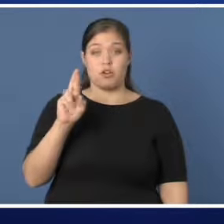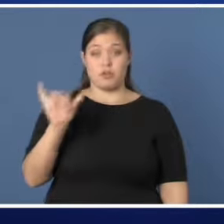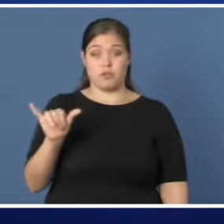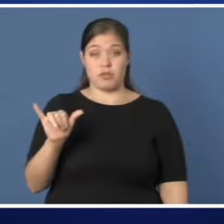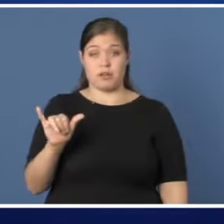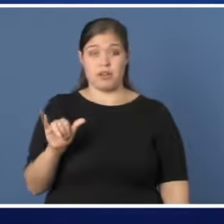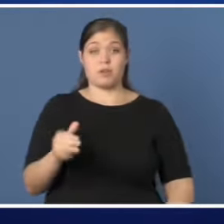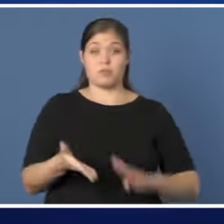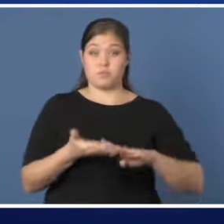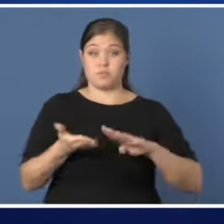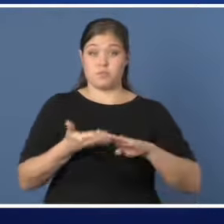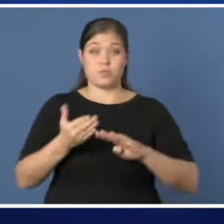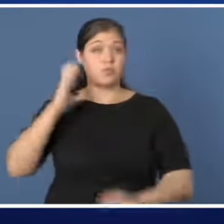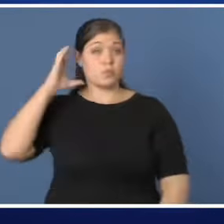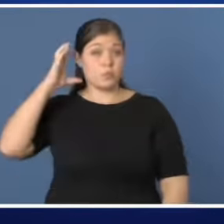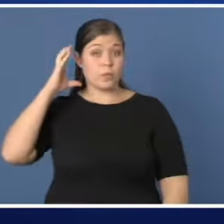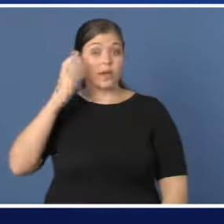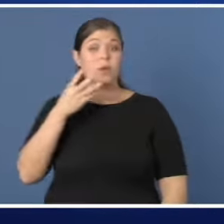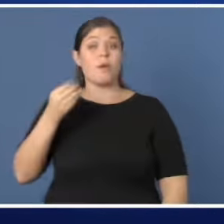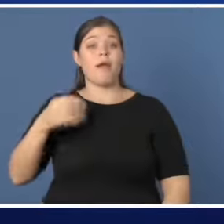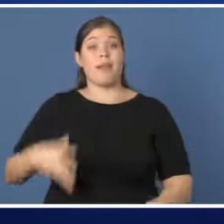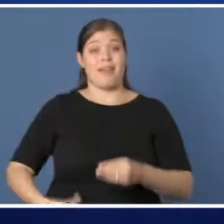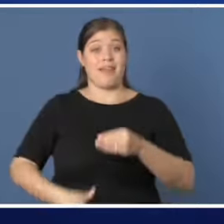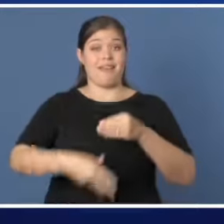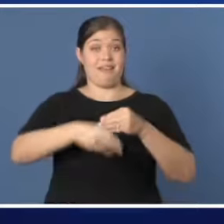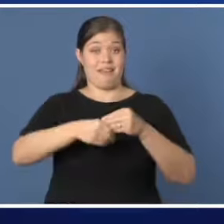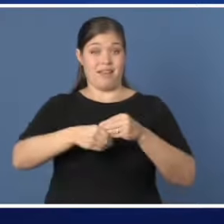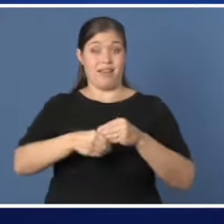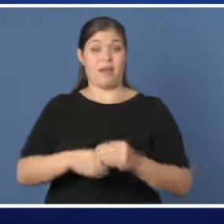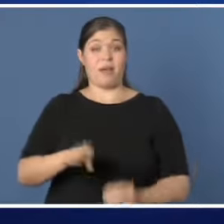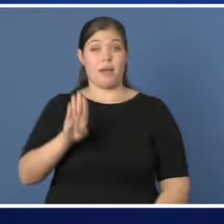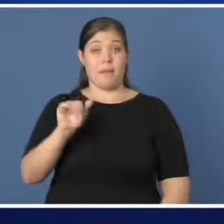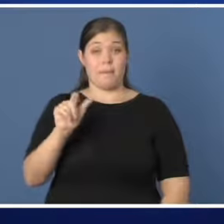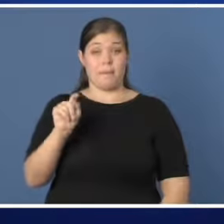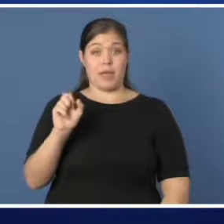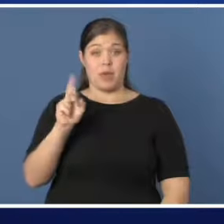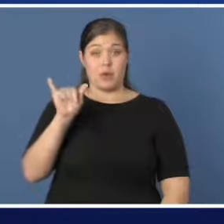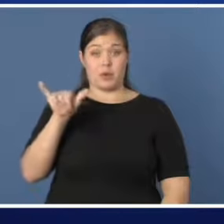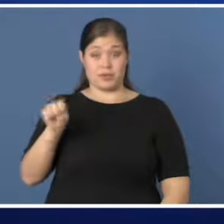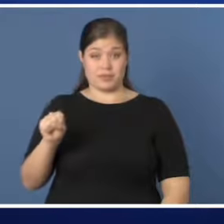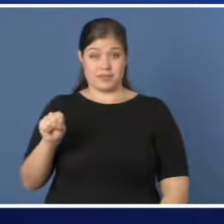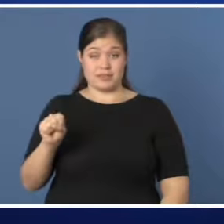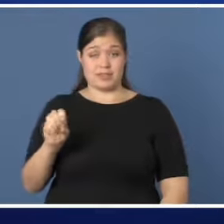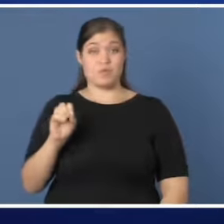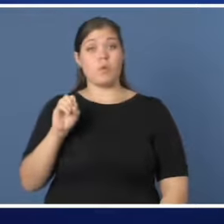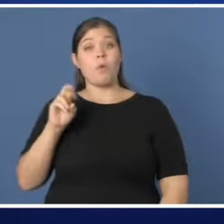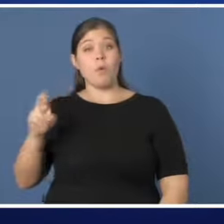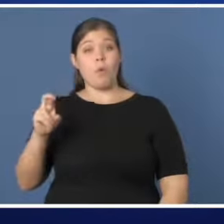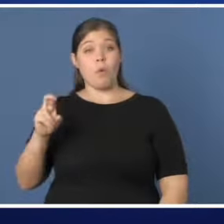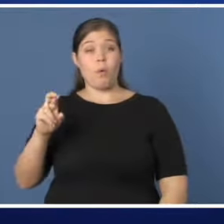Battery-operated radio and extra batteries, or solar-powered hand crank radio.